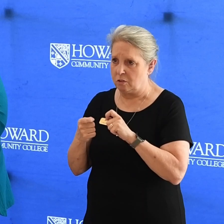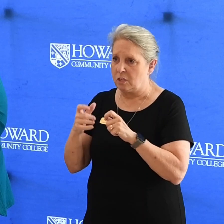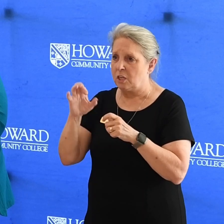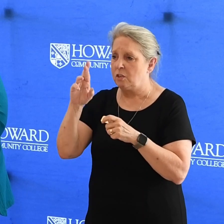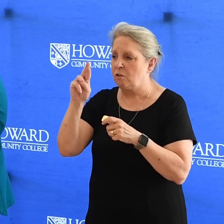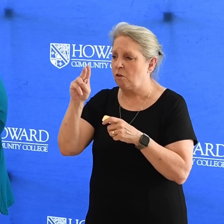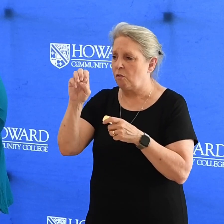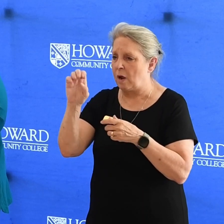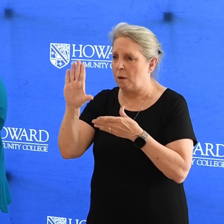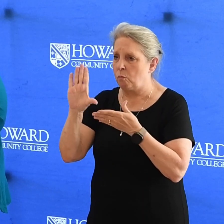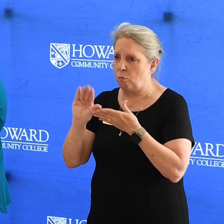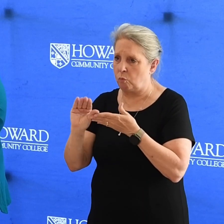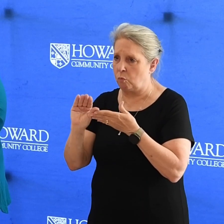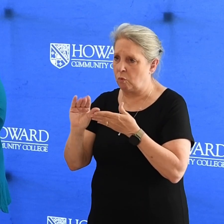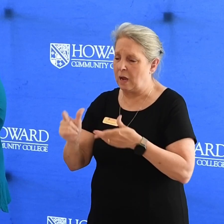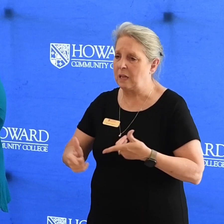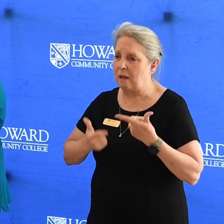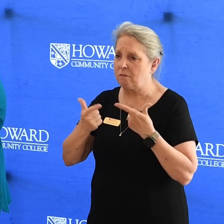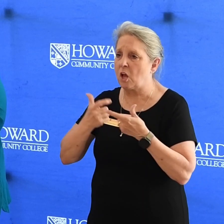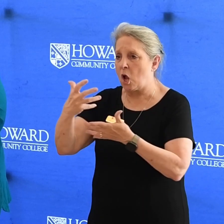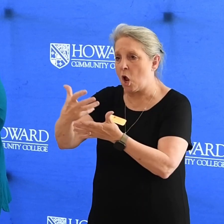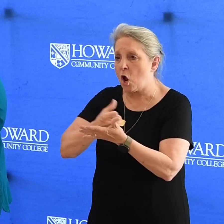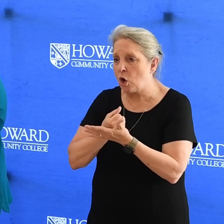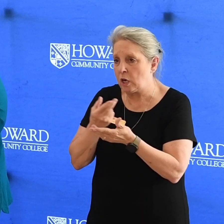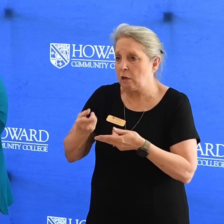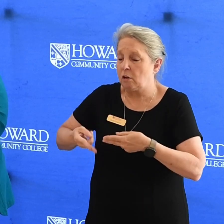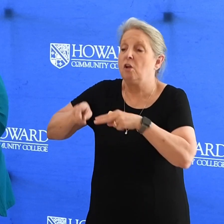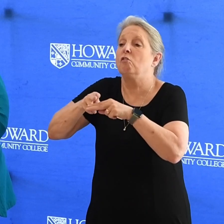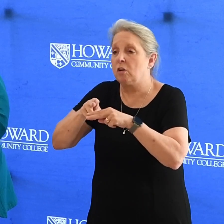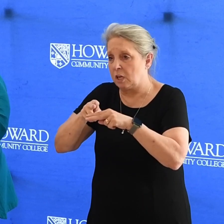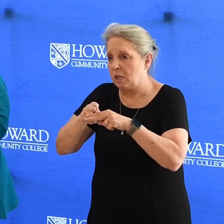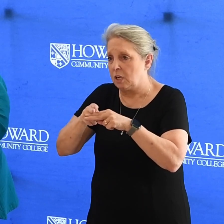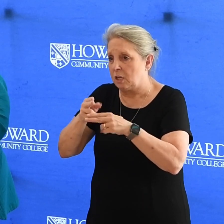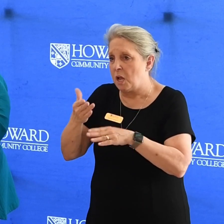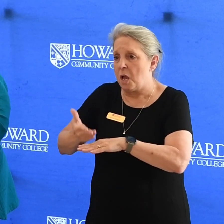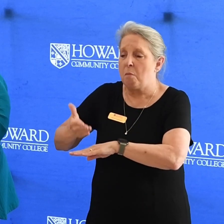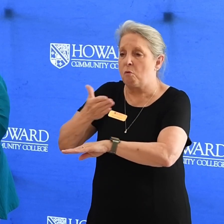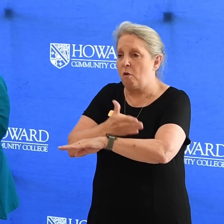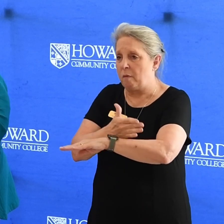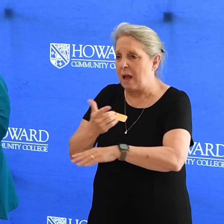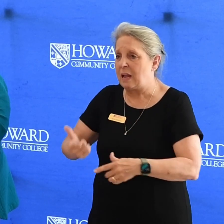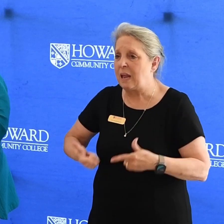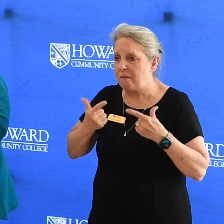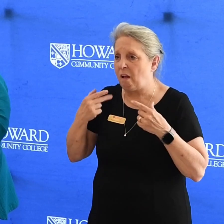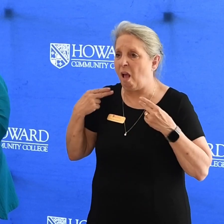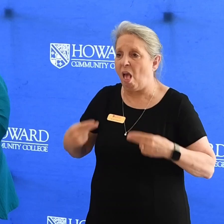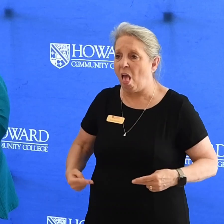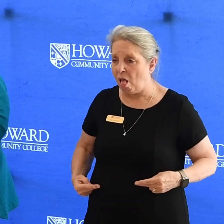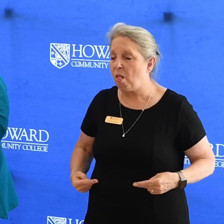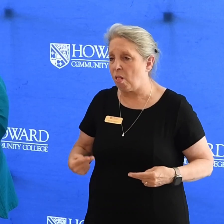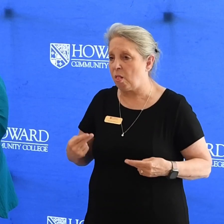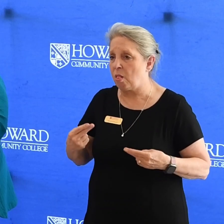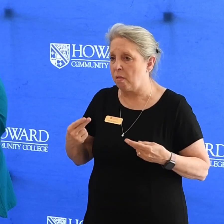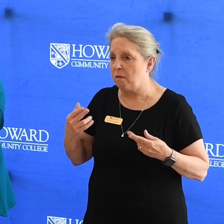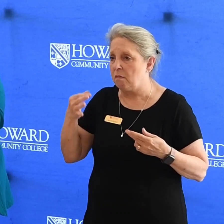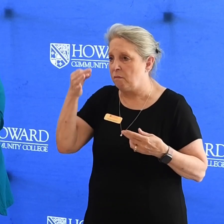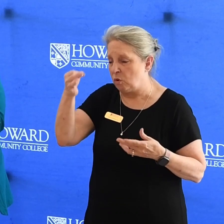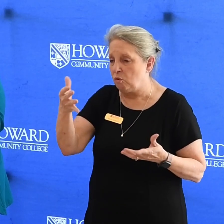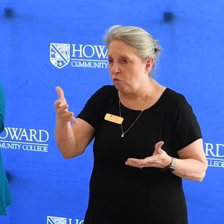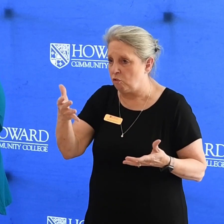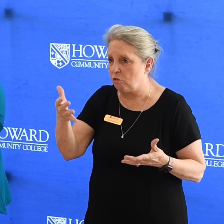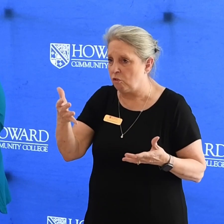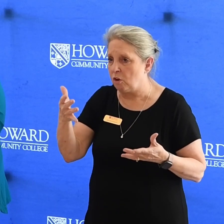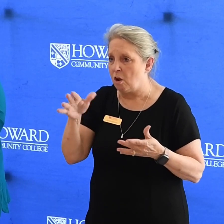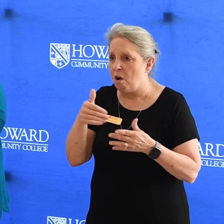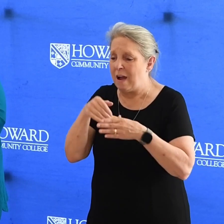reduction, lifelong earning increase, improvements in lifelong health outcomes, all from